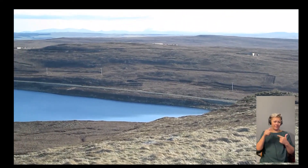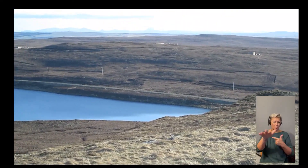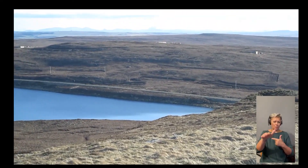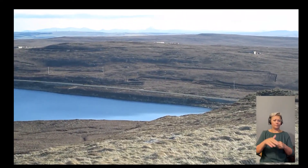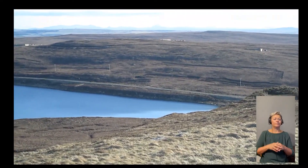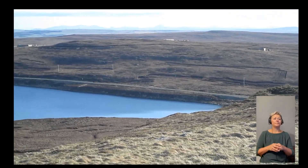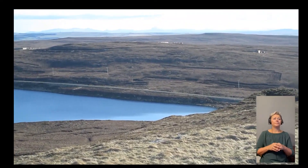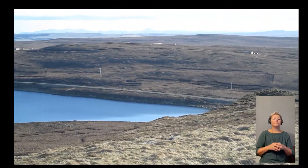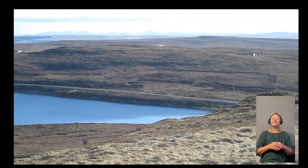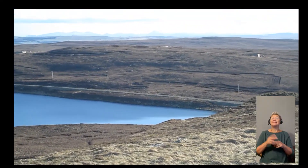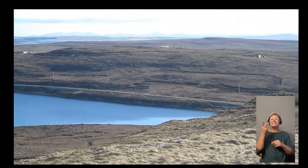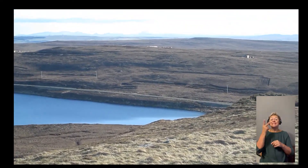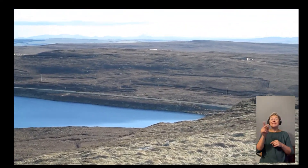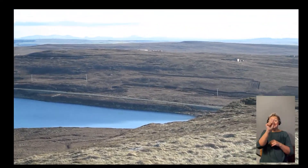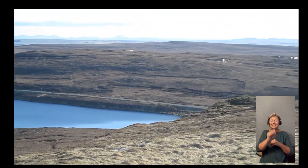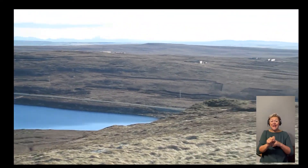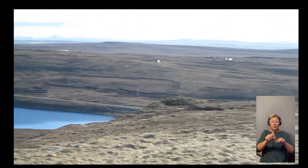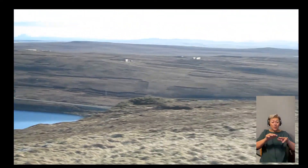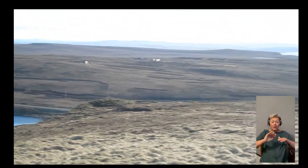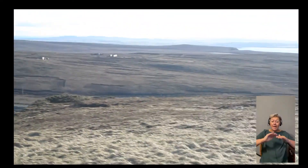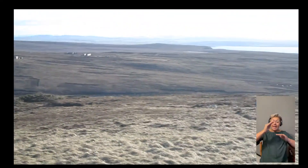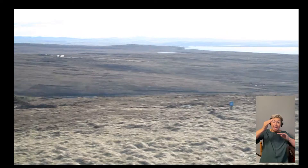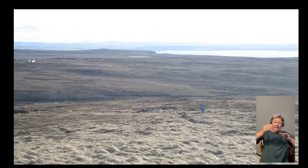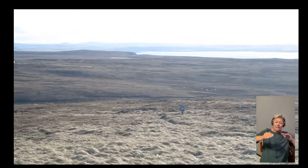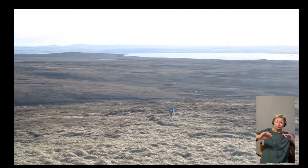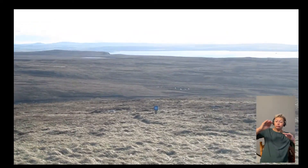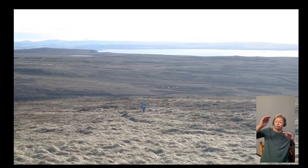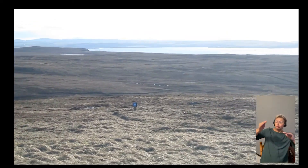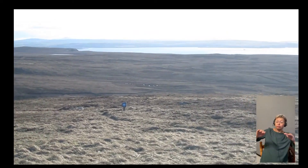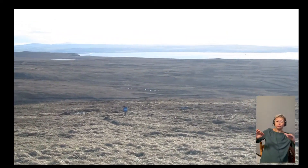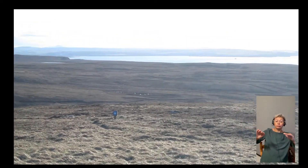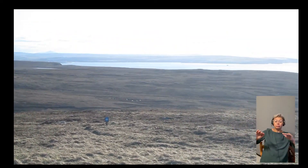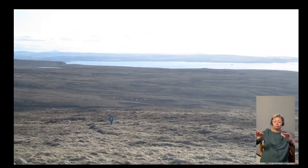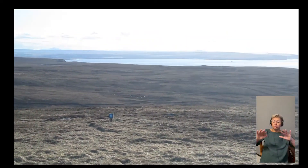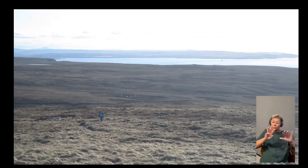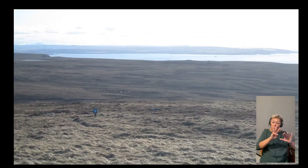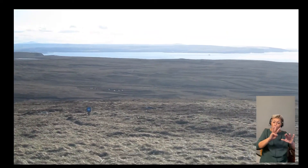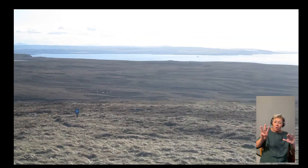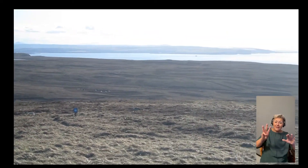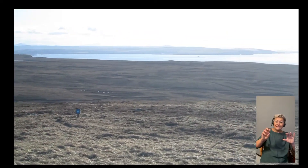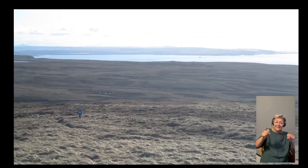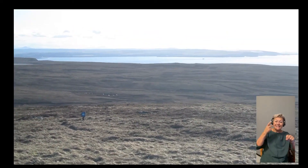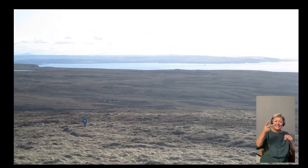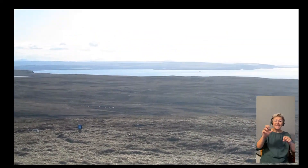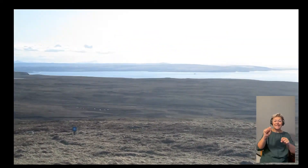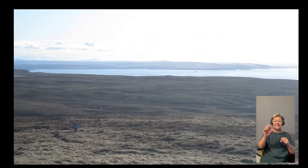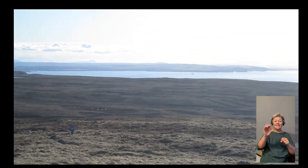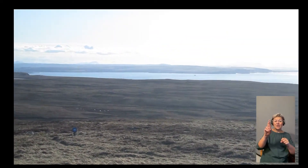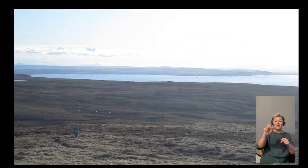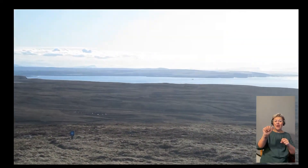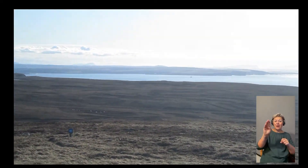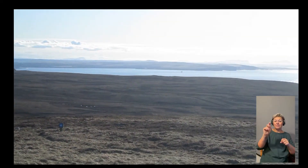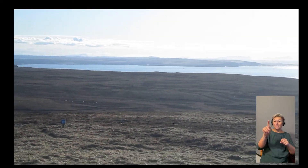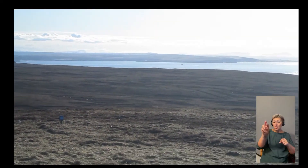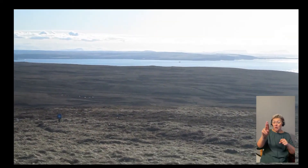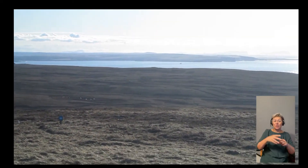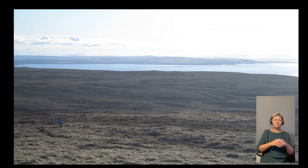towards the south, and you can see hills in the distance, and heading west see Scrabster and Thurso and the